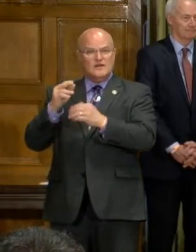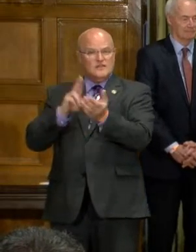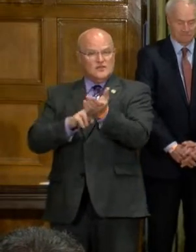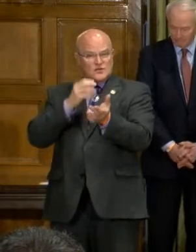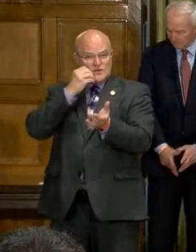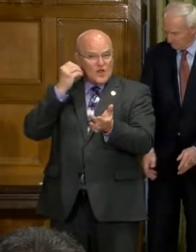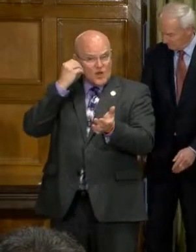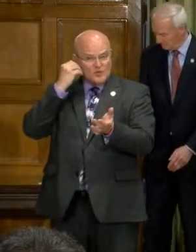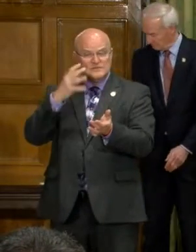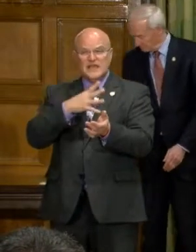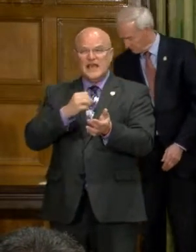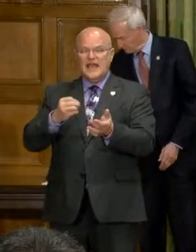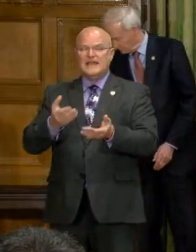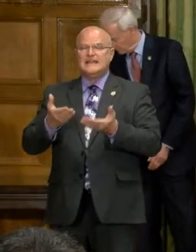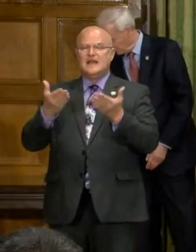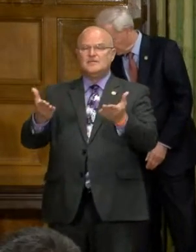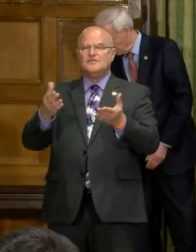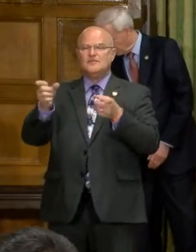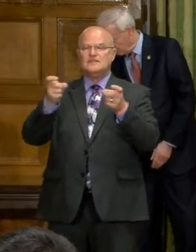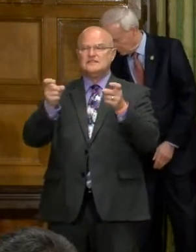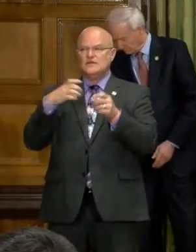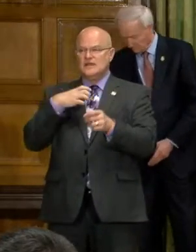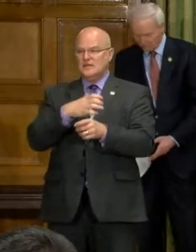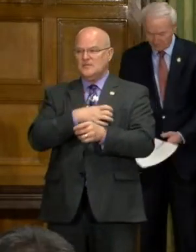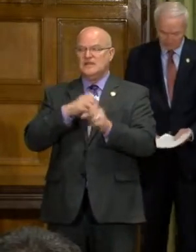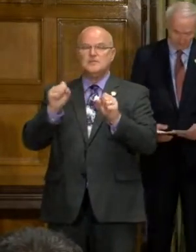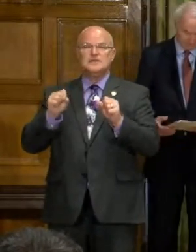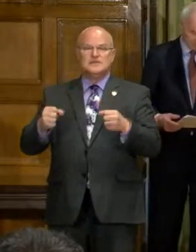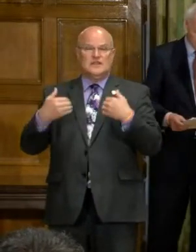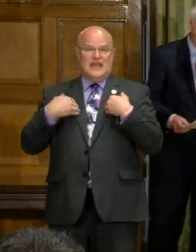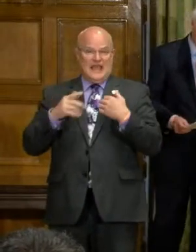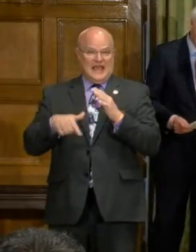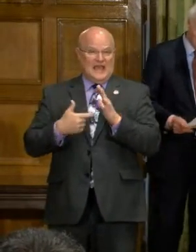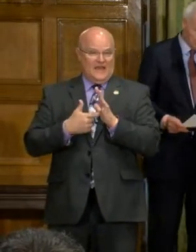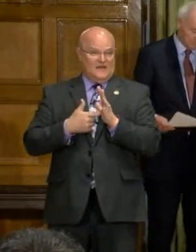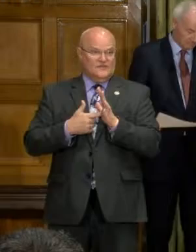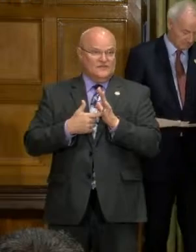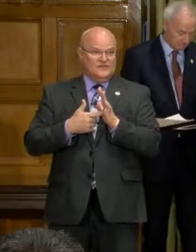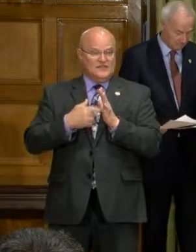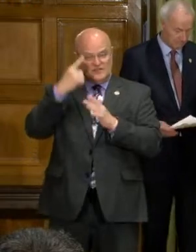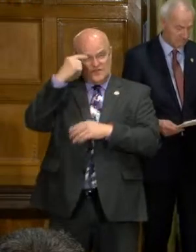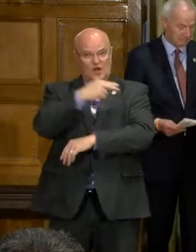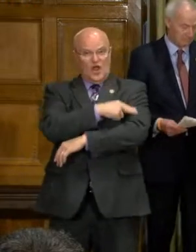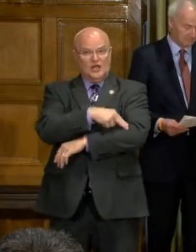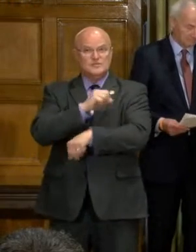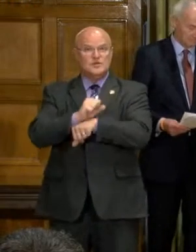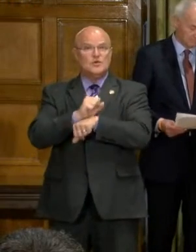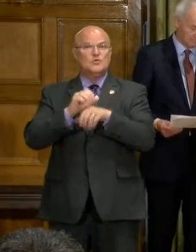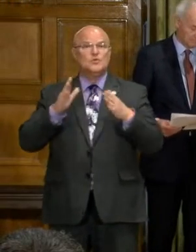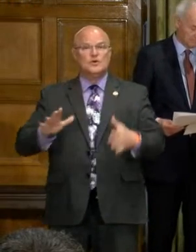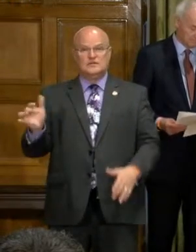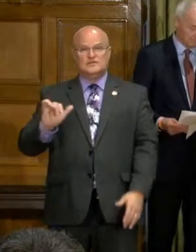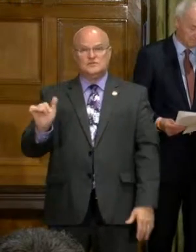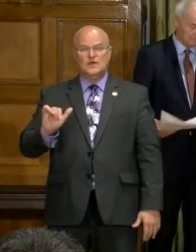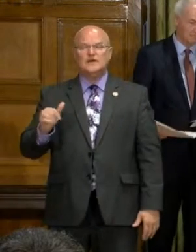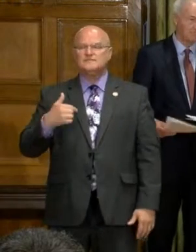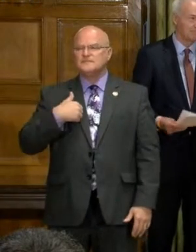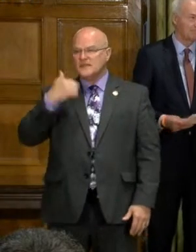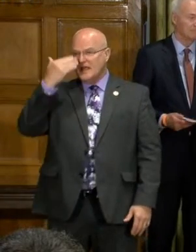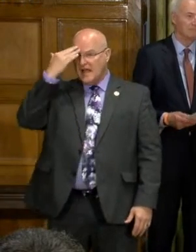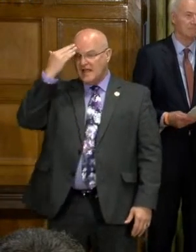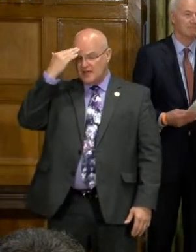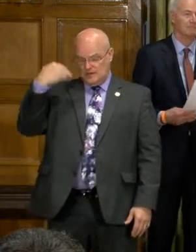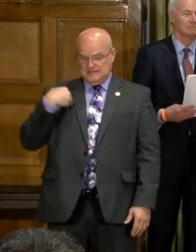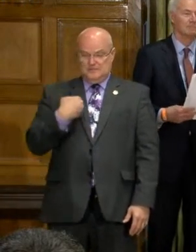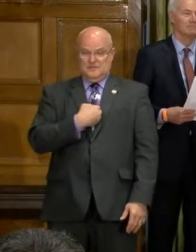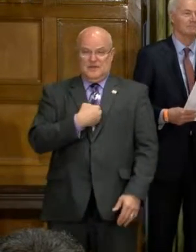now to have this proposal before the steering committee to potentially have this for our hospital workers as well. And I know as a member of the